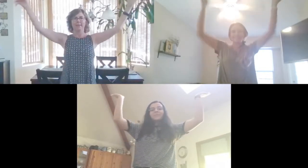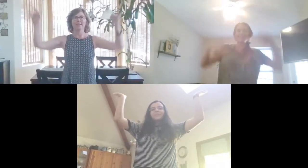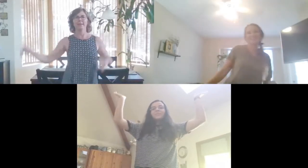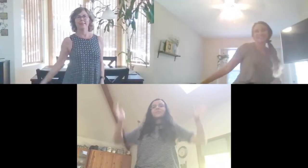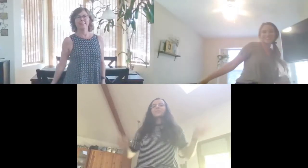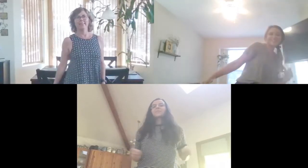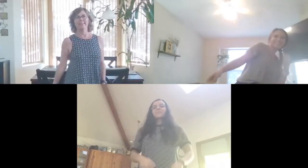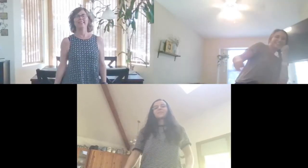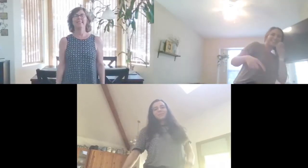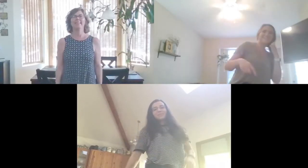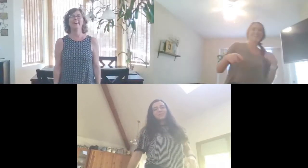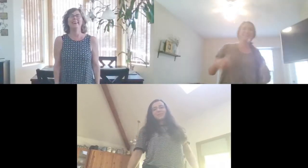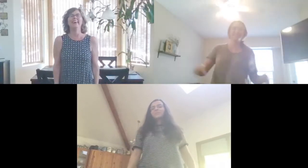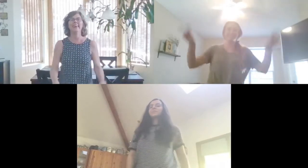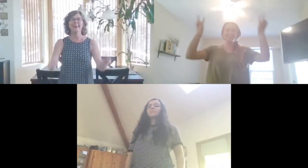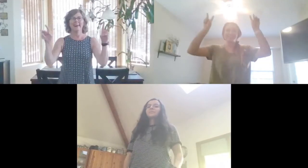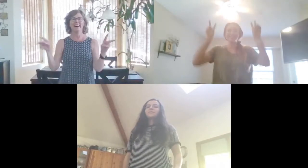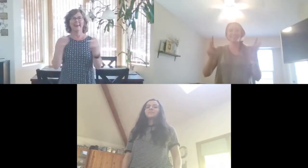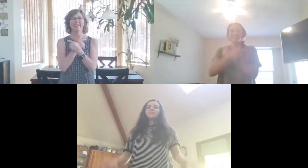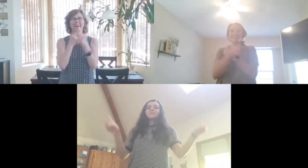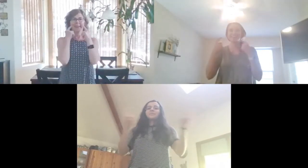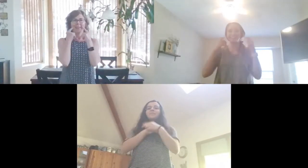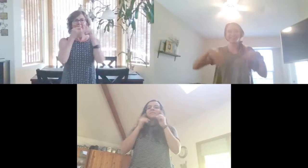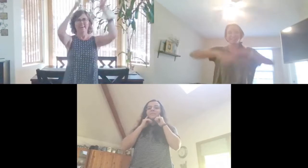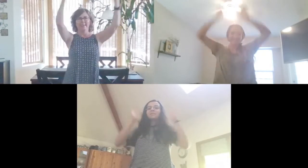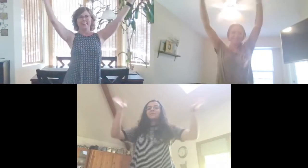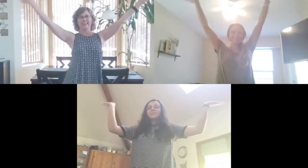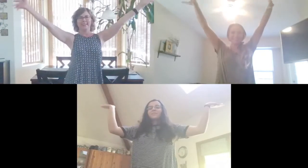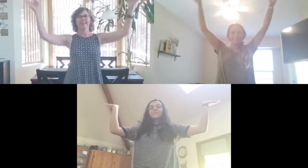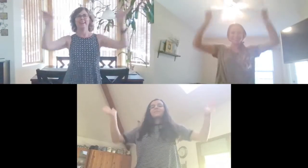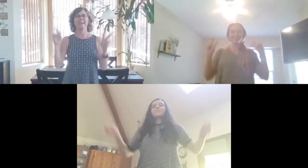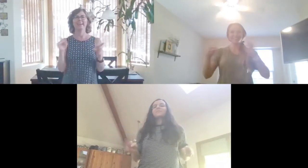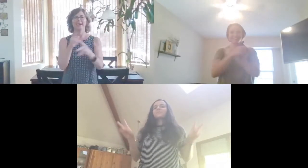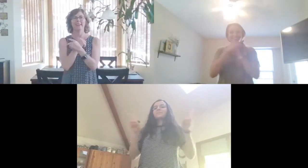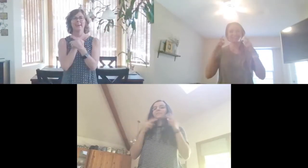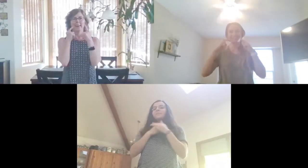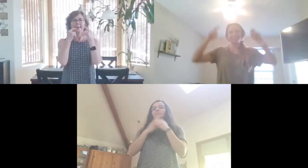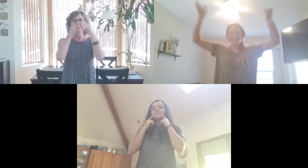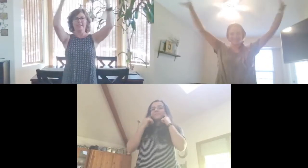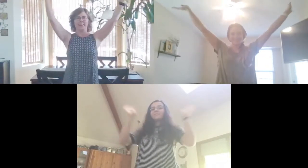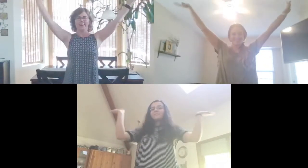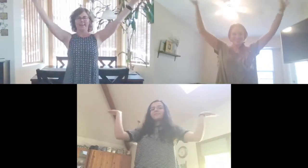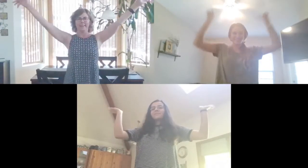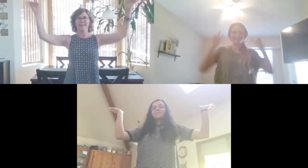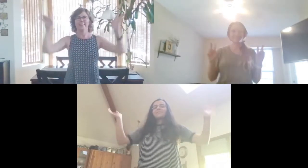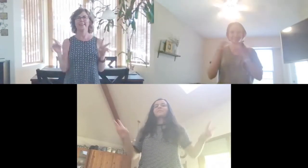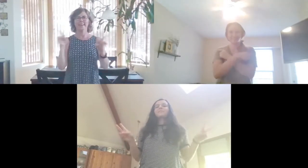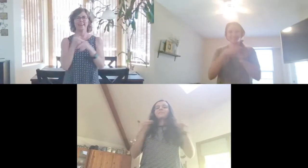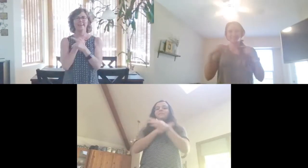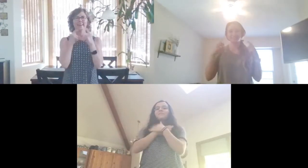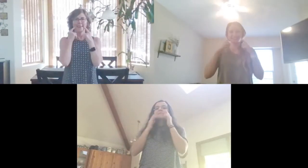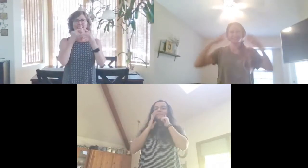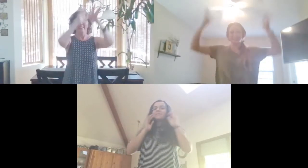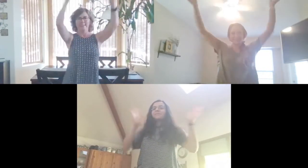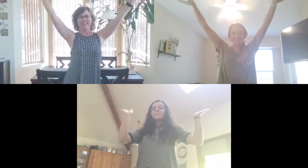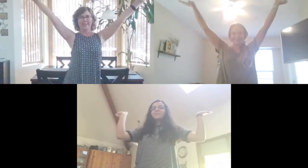in my soul. I've got peace, love, and joy like a fountain. I've got peace, love, and joy like a fountain. I've got peace, love, and